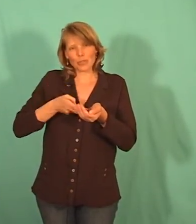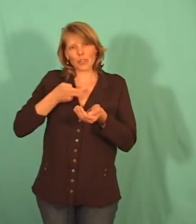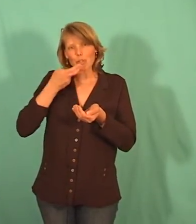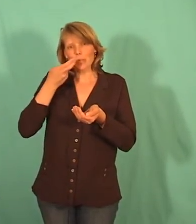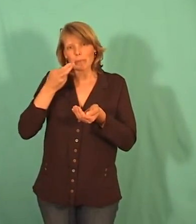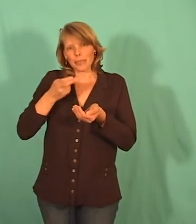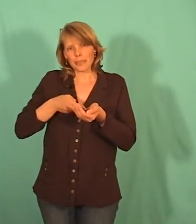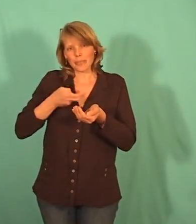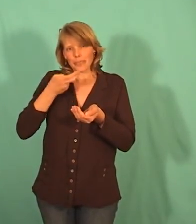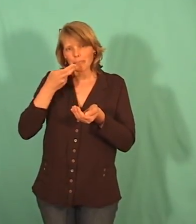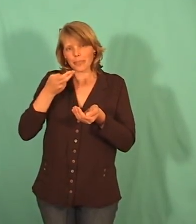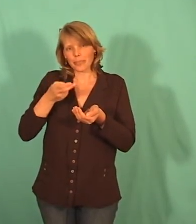soup.